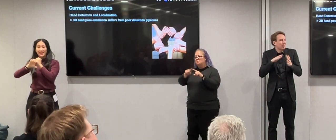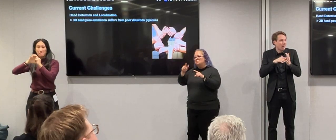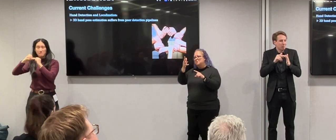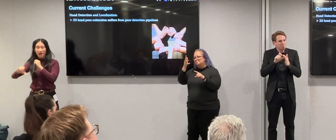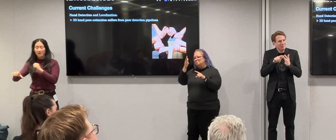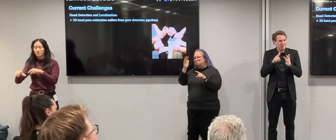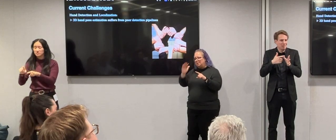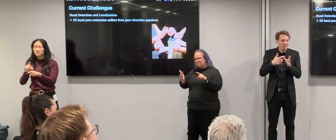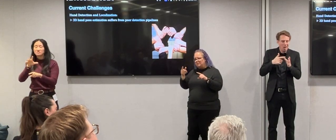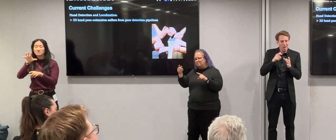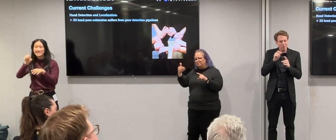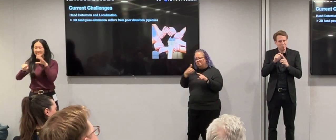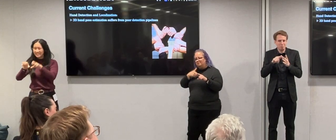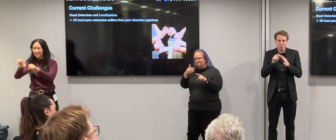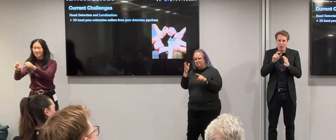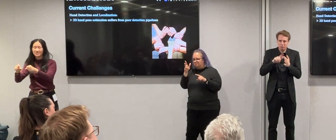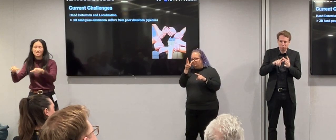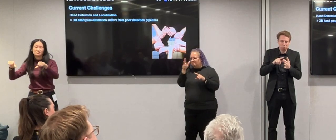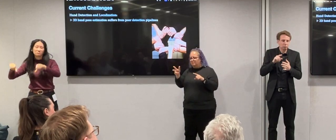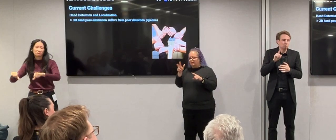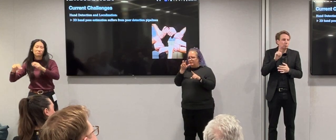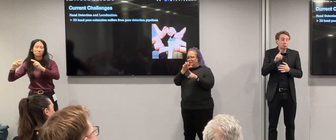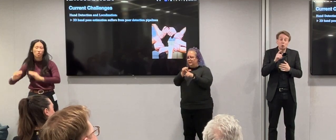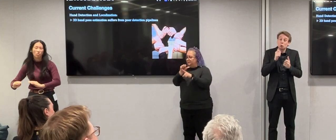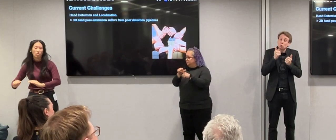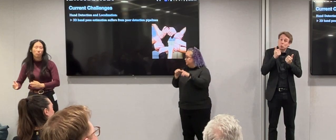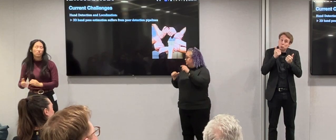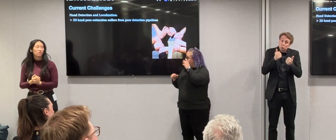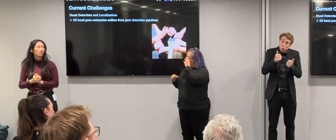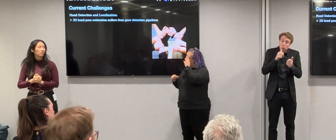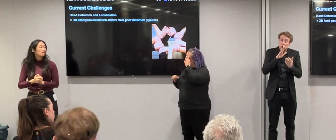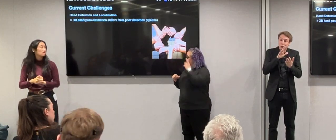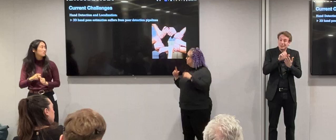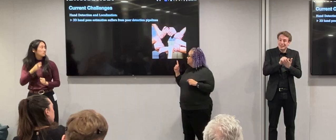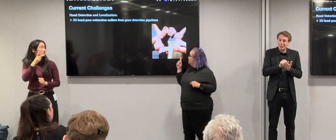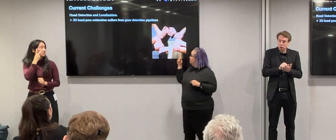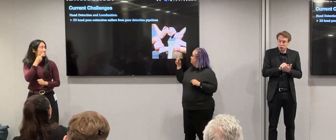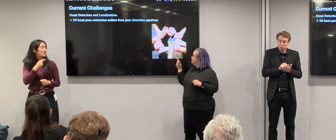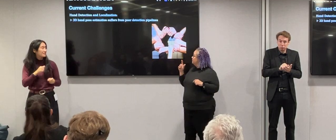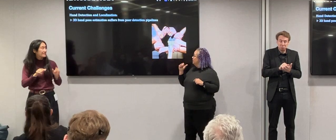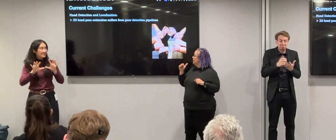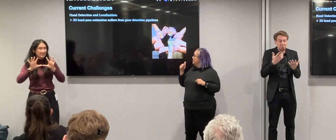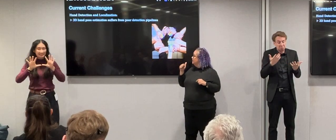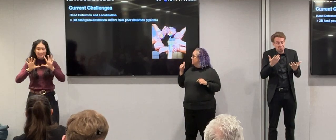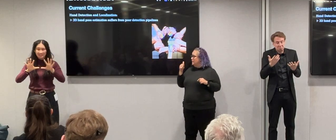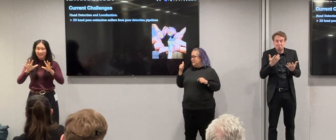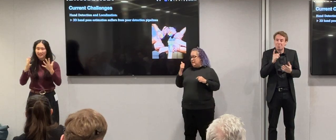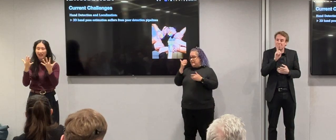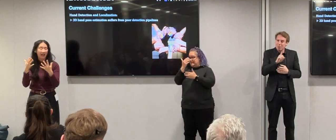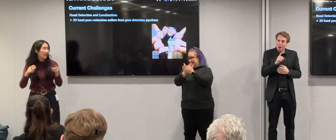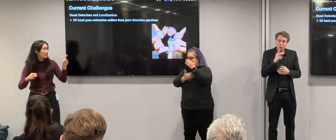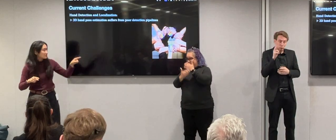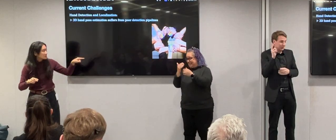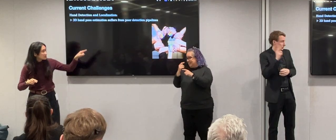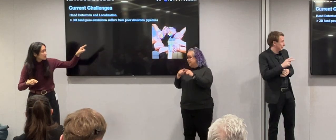poor detections. And you can see in this image with having 10 hands, Google Media Pipe can only detect 3 of